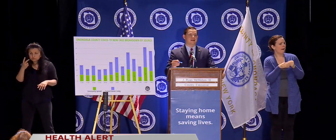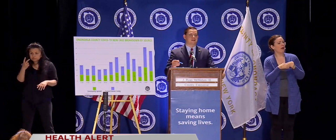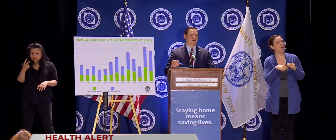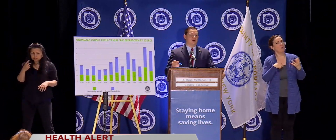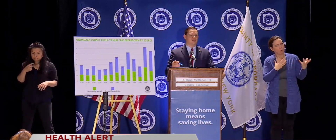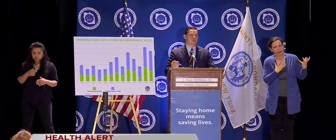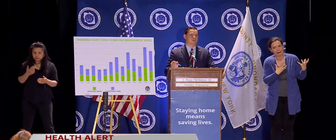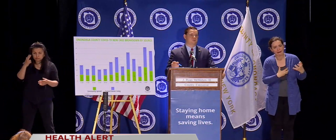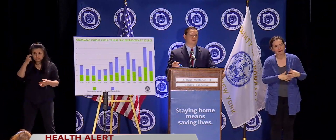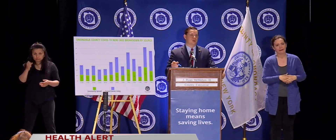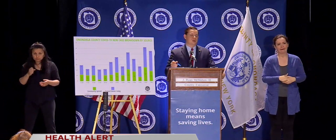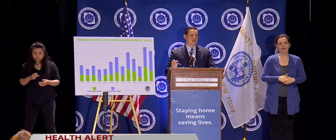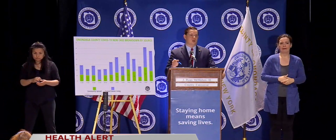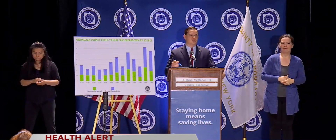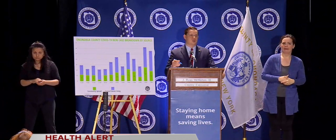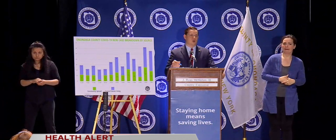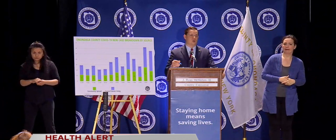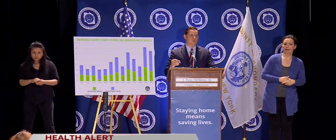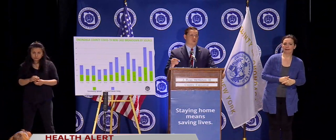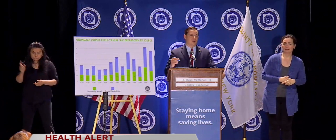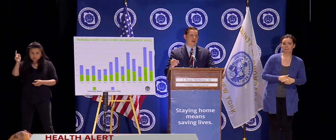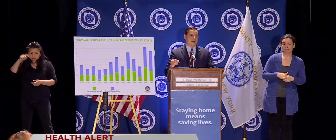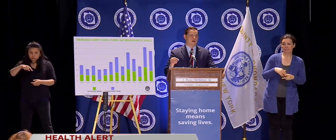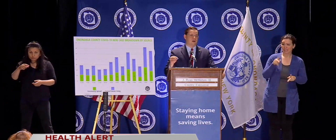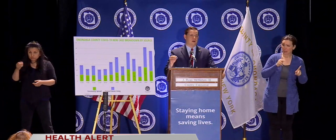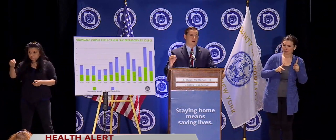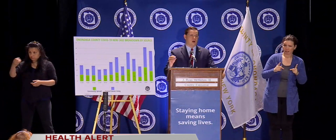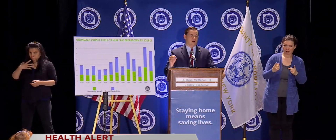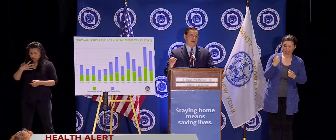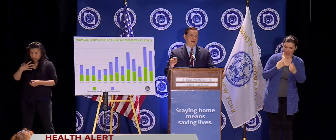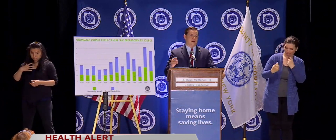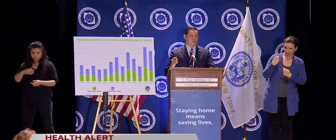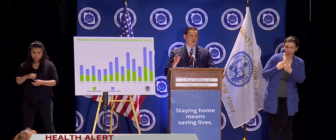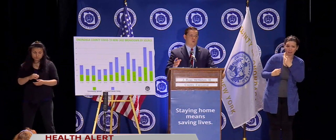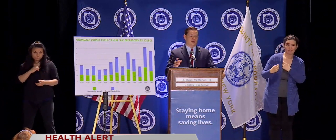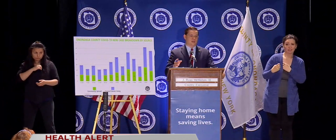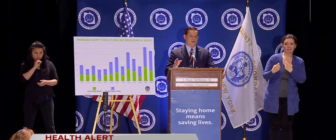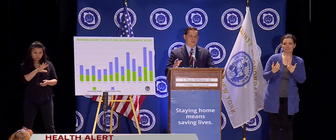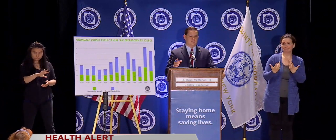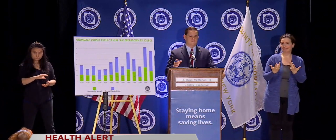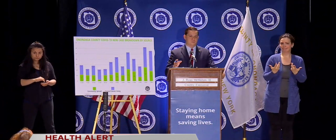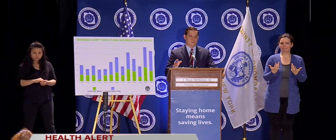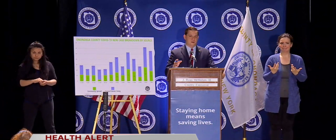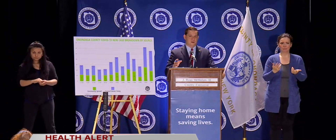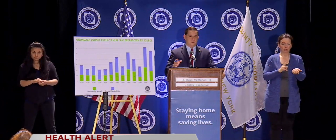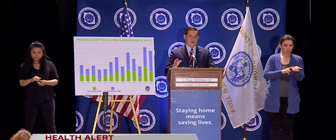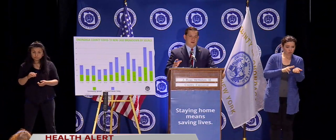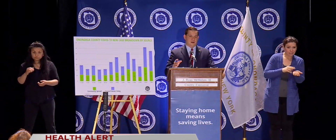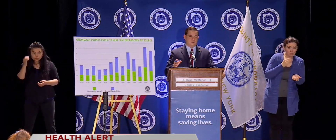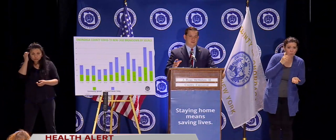everybody's been asking the question, and nursing homes are not our lane. We don't regulate them.